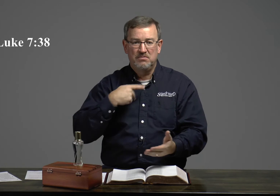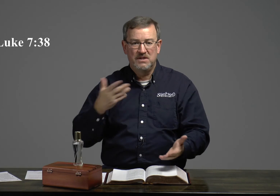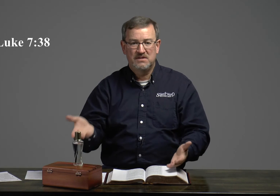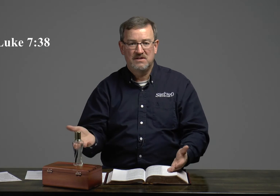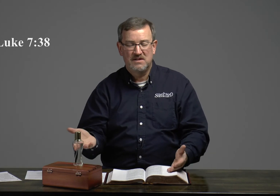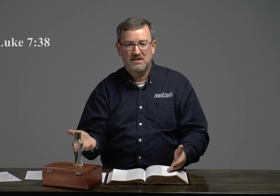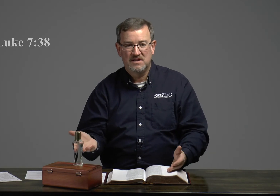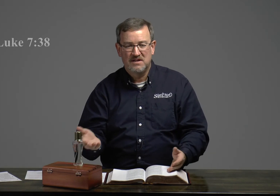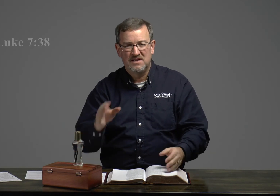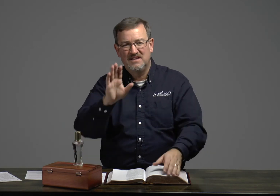ointment.